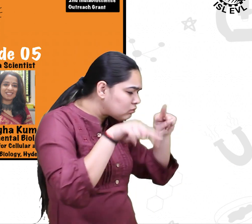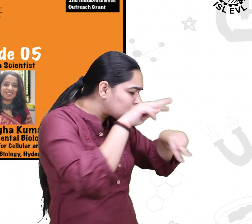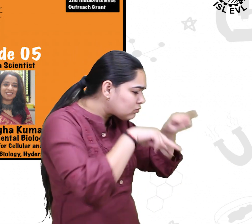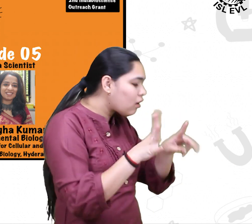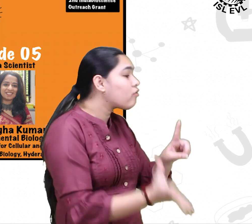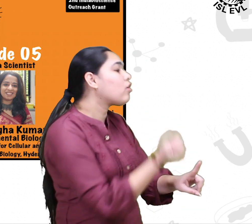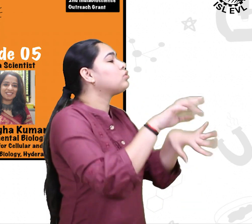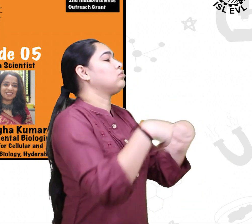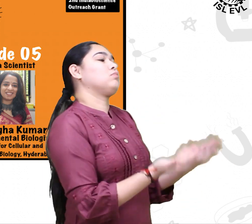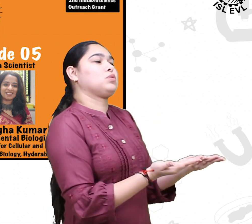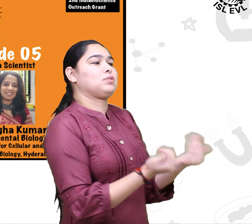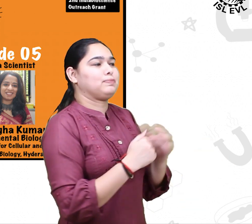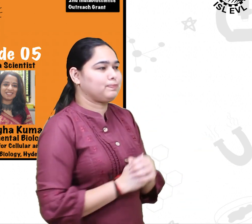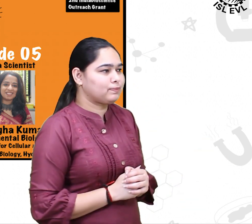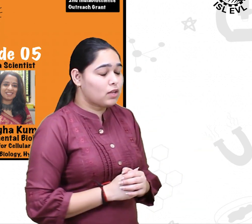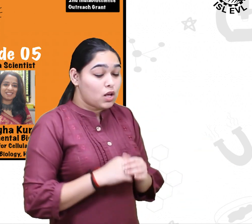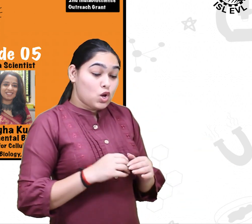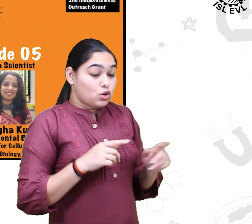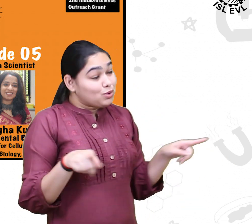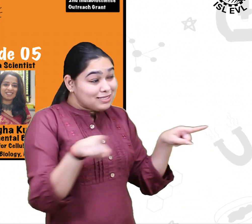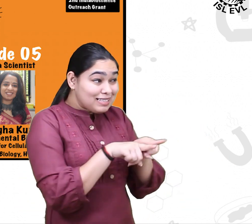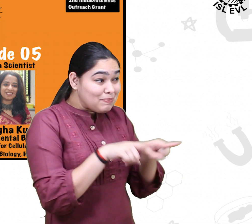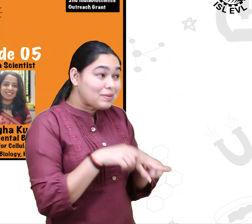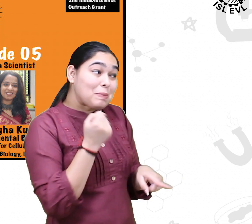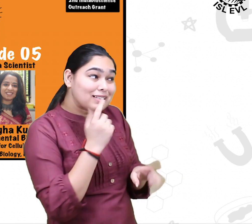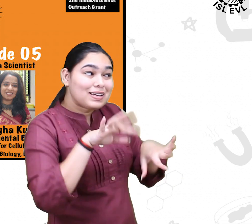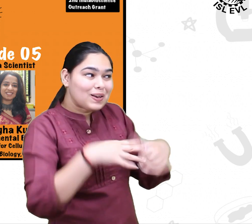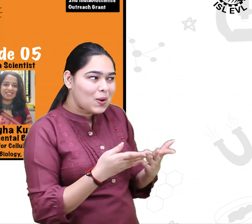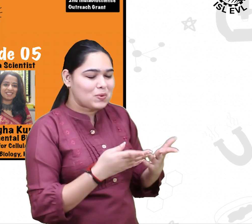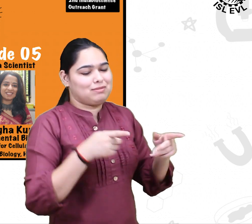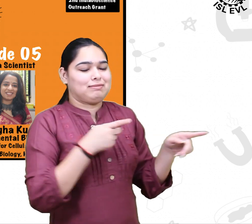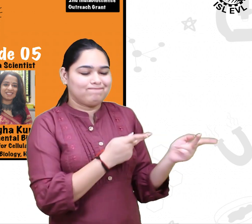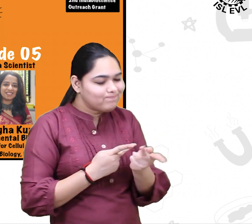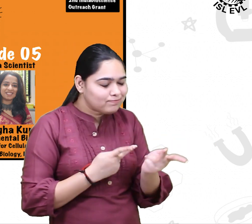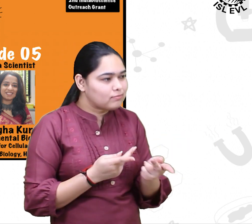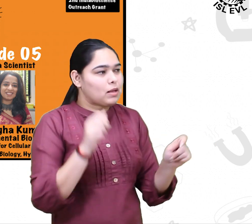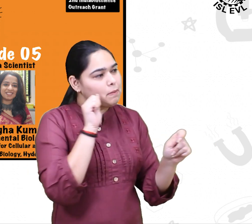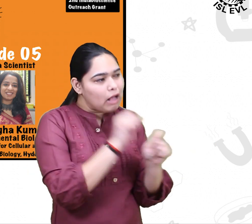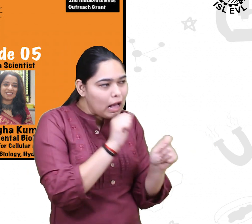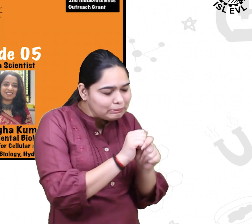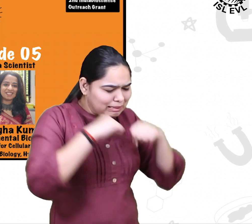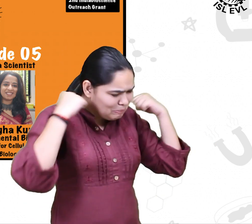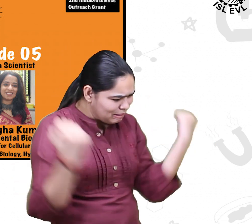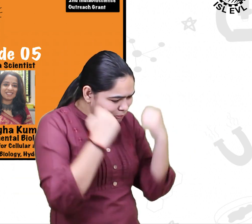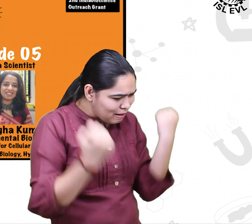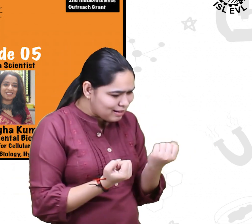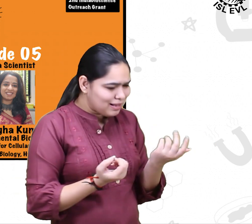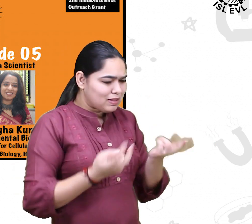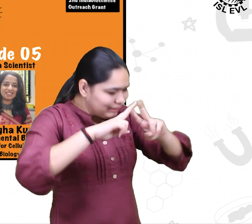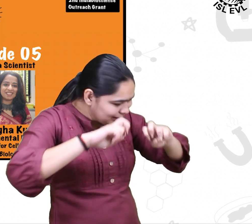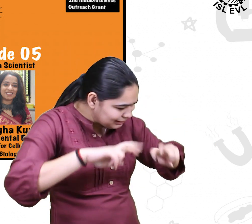understanding how embryos develop and why babies have certain problems and defects when they are